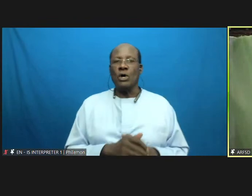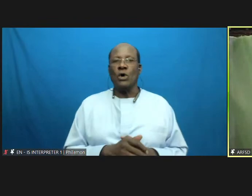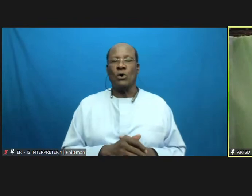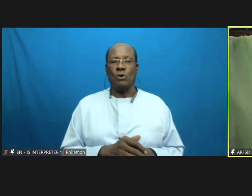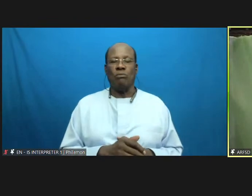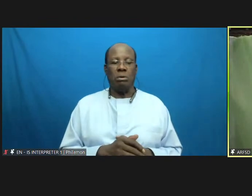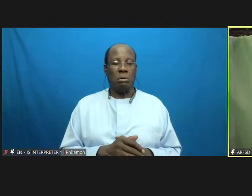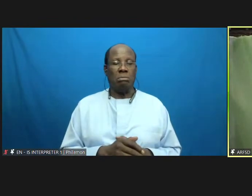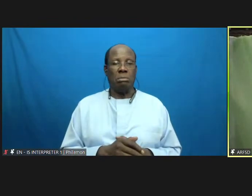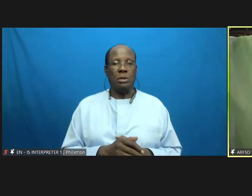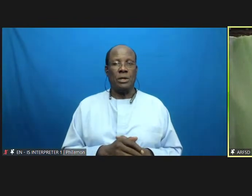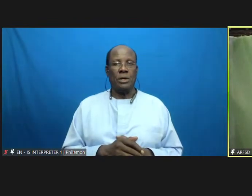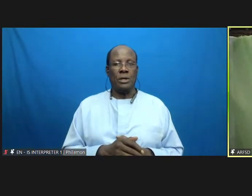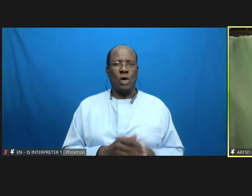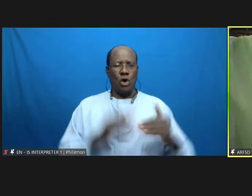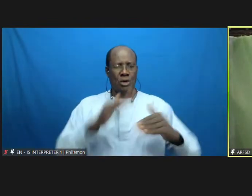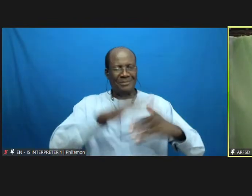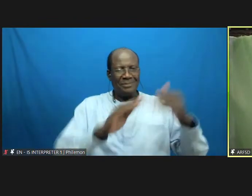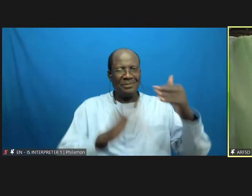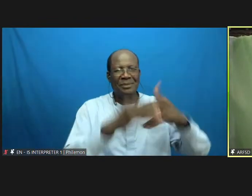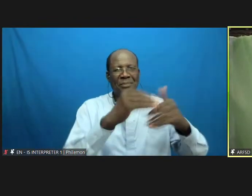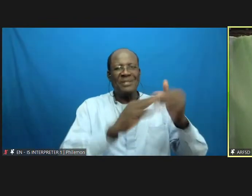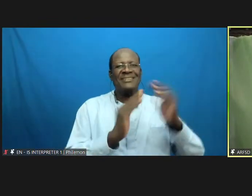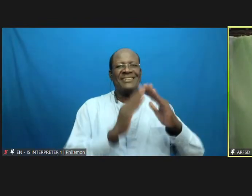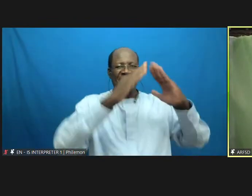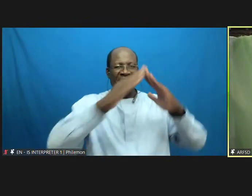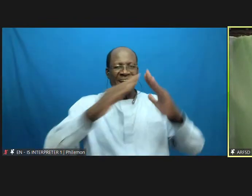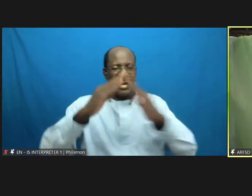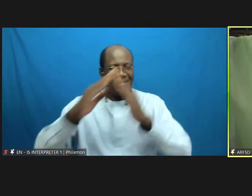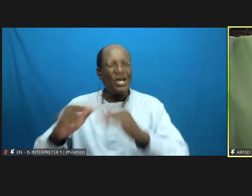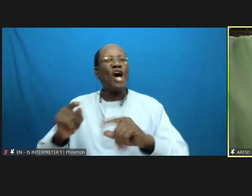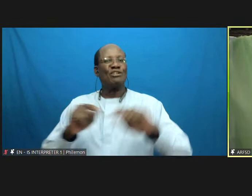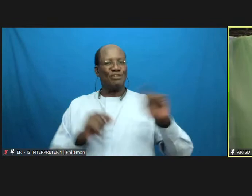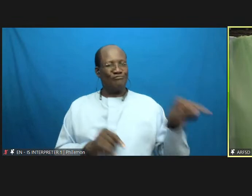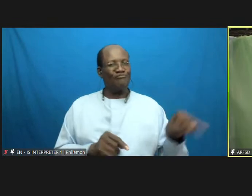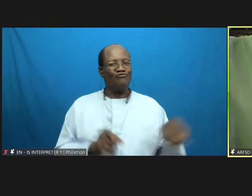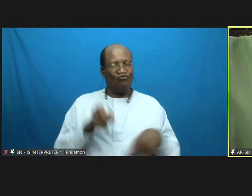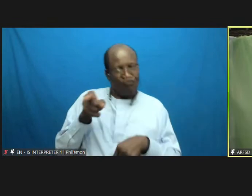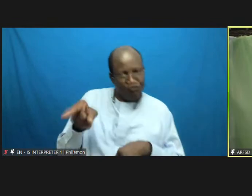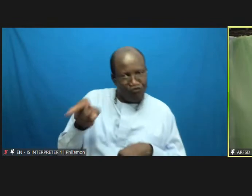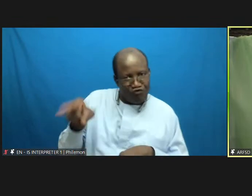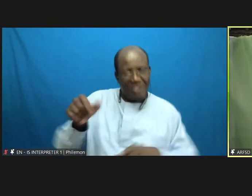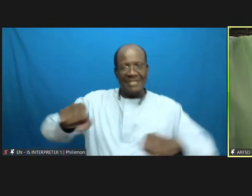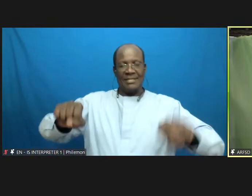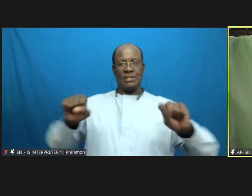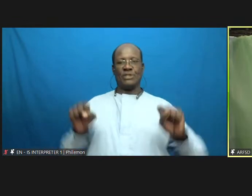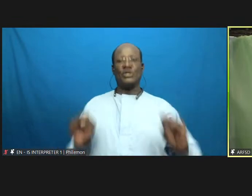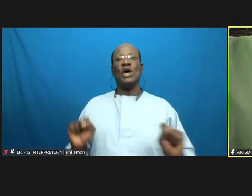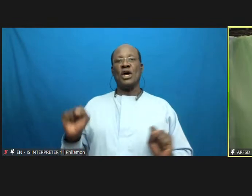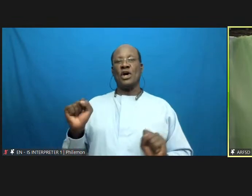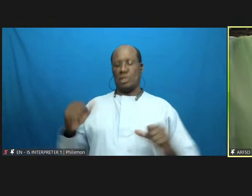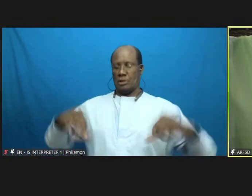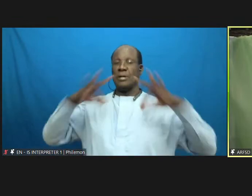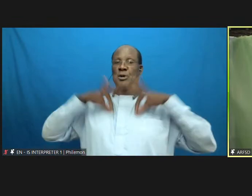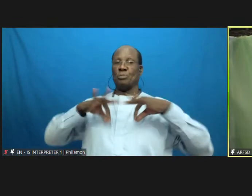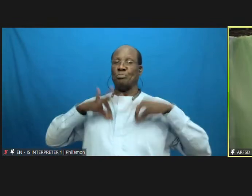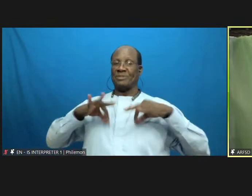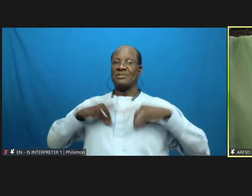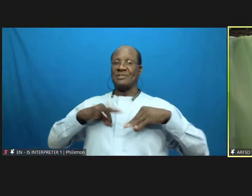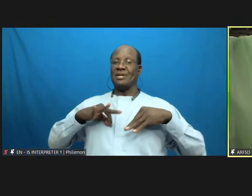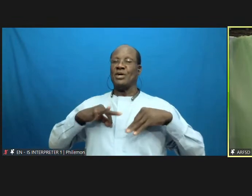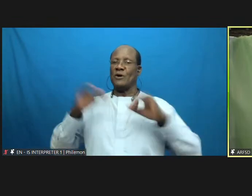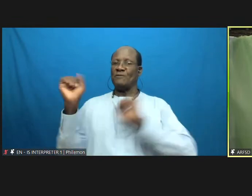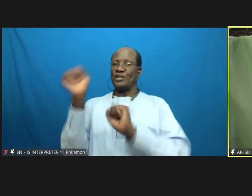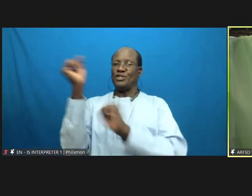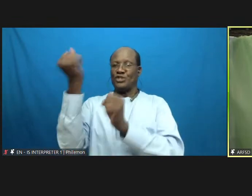was chaired by Minister Salamatu Guruza, Minister of Industry and Youth Entrepreneurship of